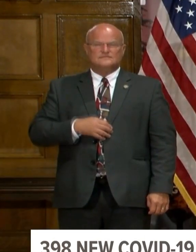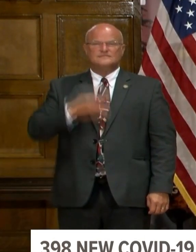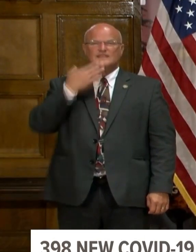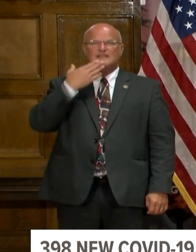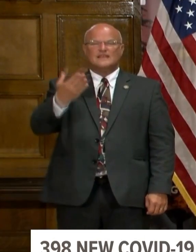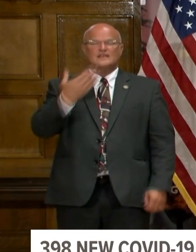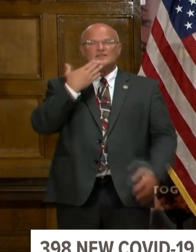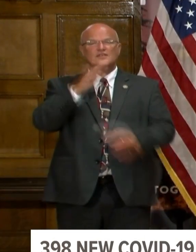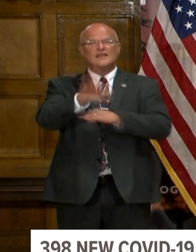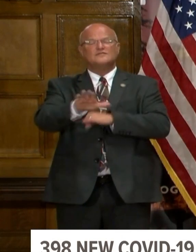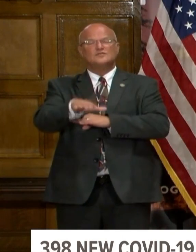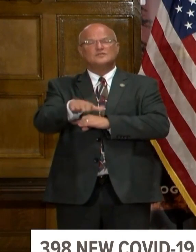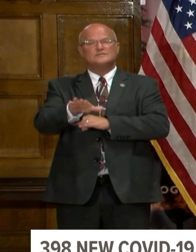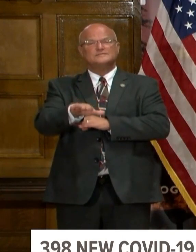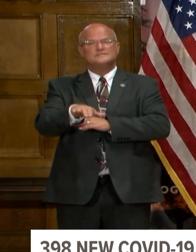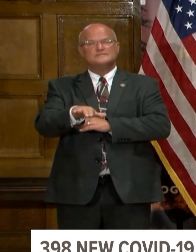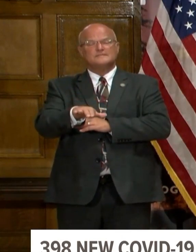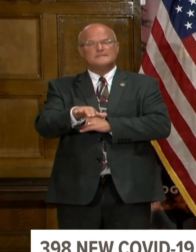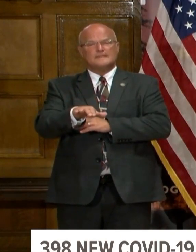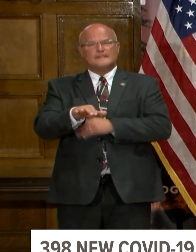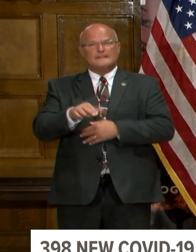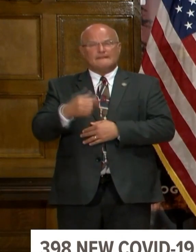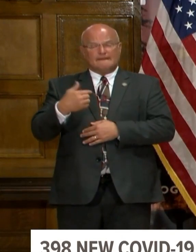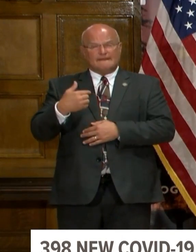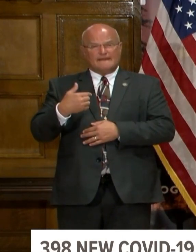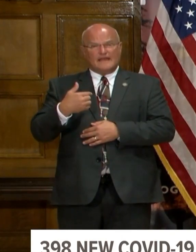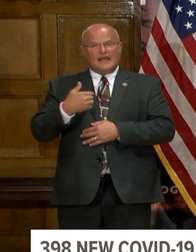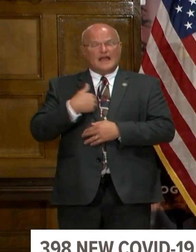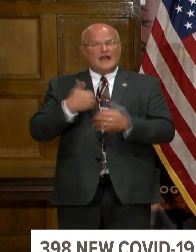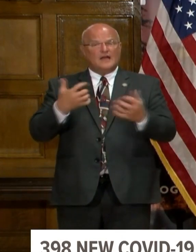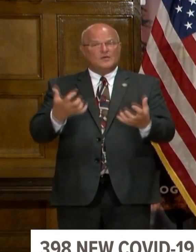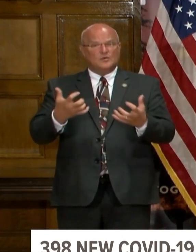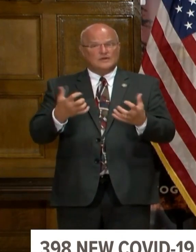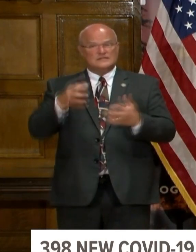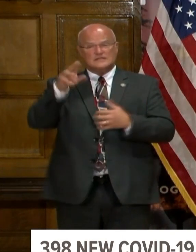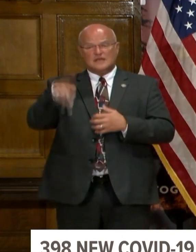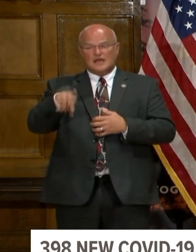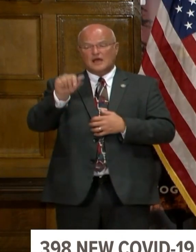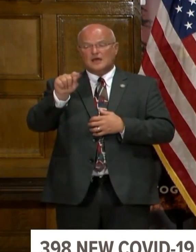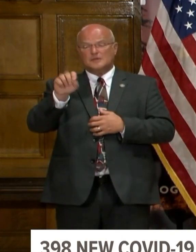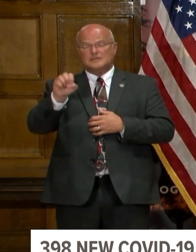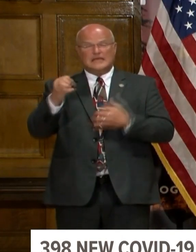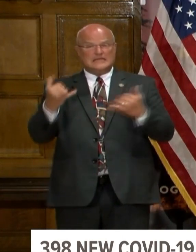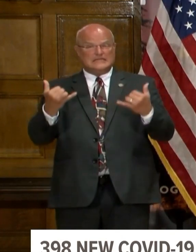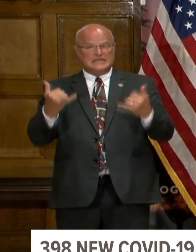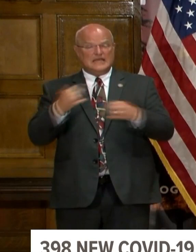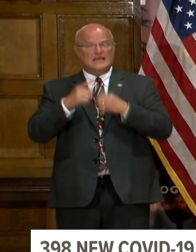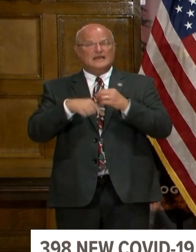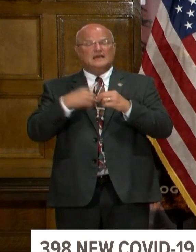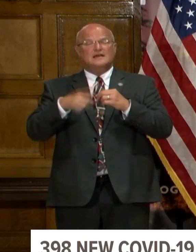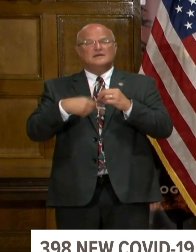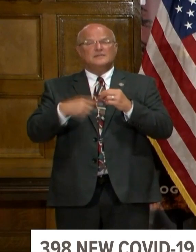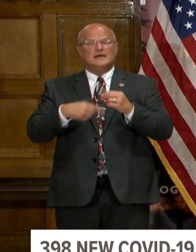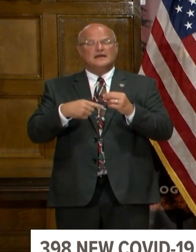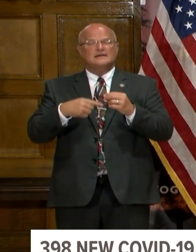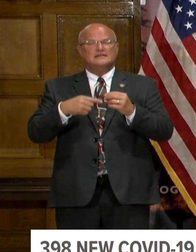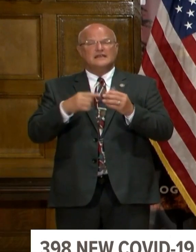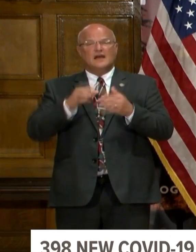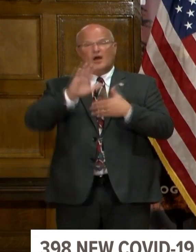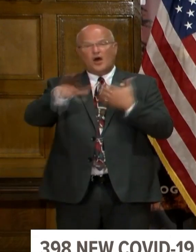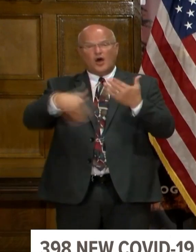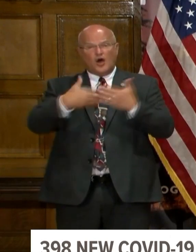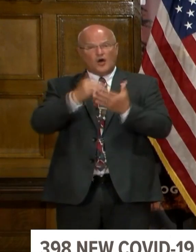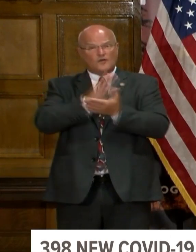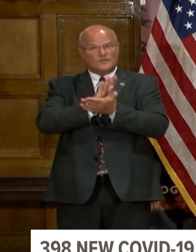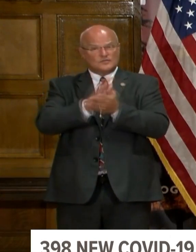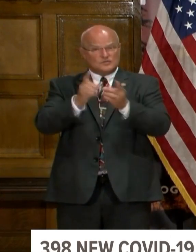Thank you. Good afternoon. I wanted to update you today on the fact that all of our